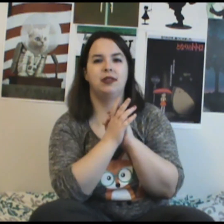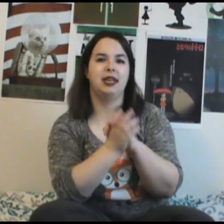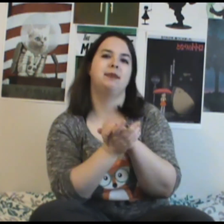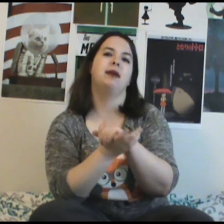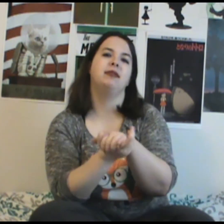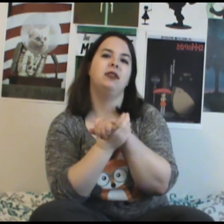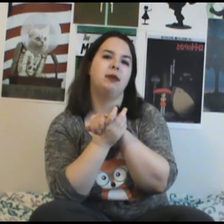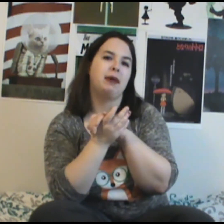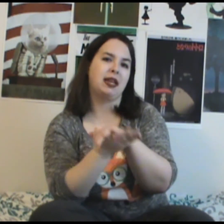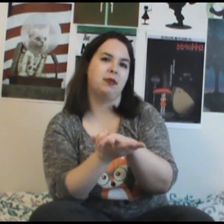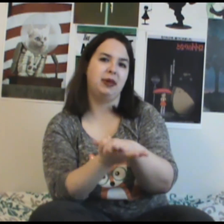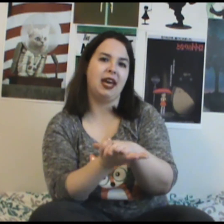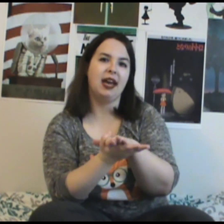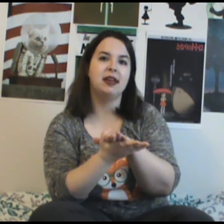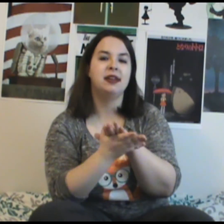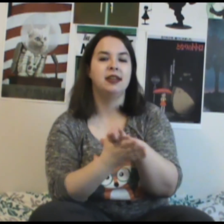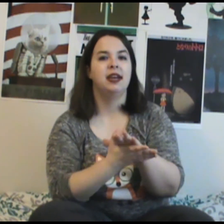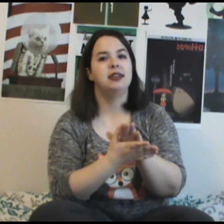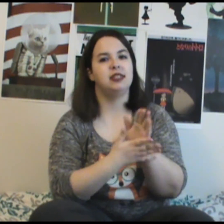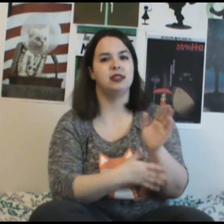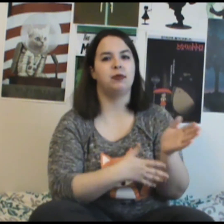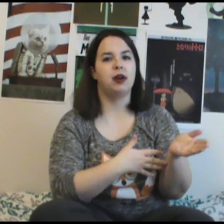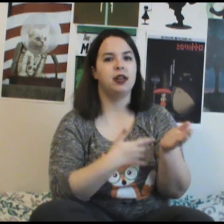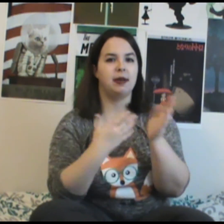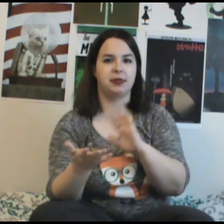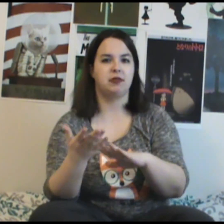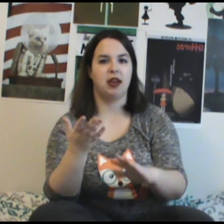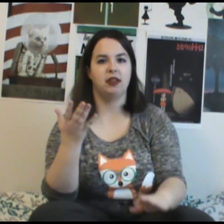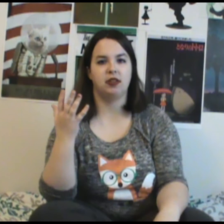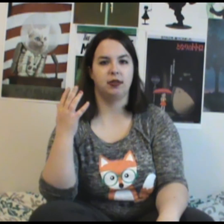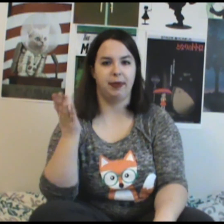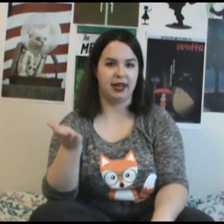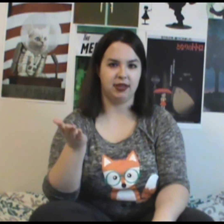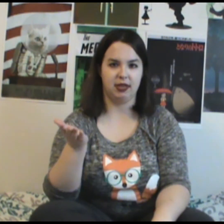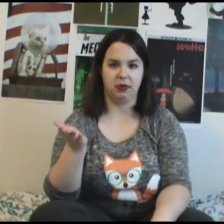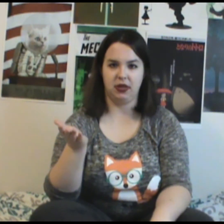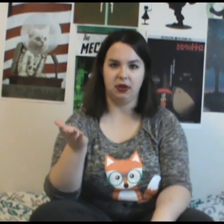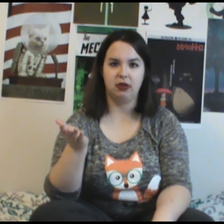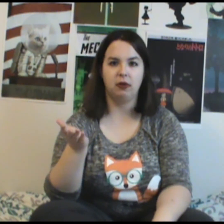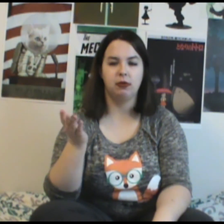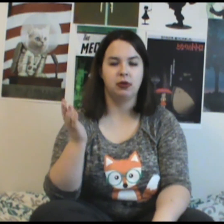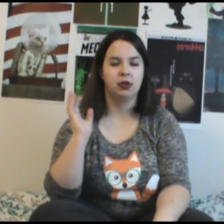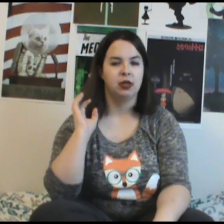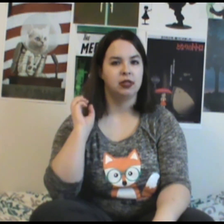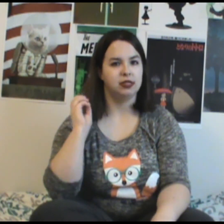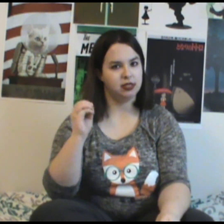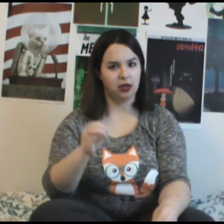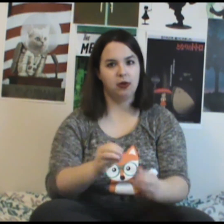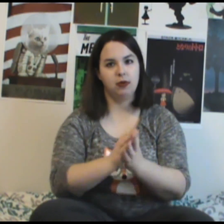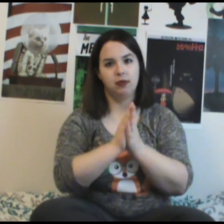that's my review of Magnum P.I. Season 1, Episode 10, called Bad Day to Be a Hero. So